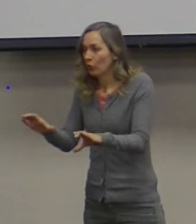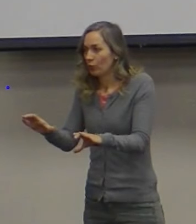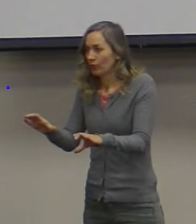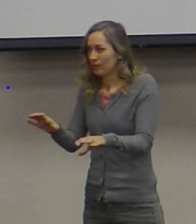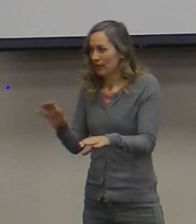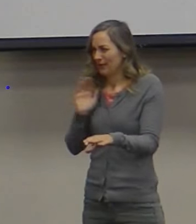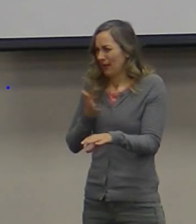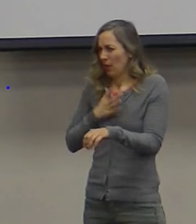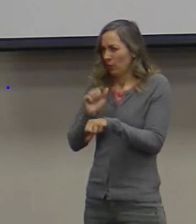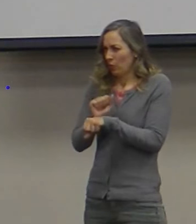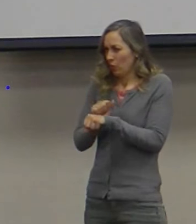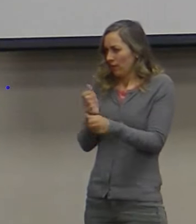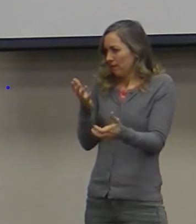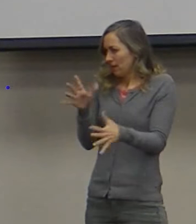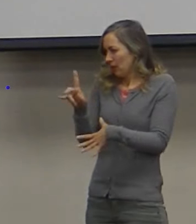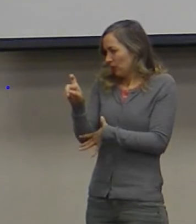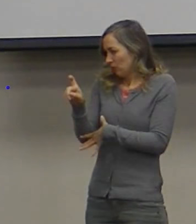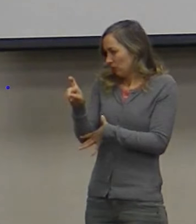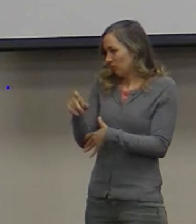completed?